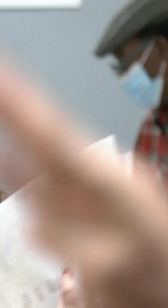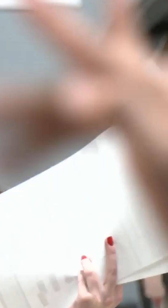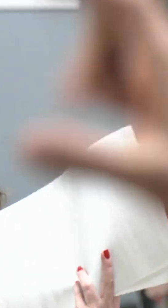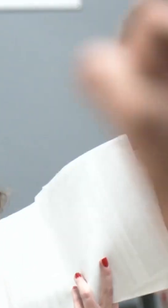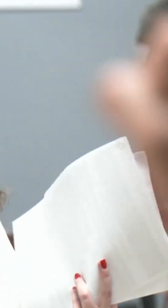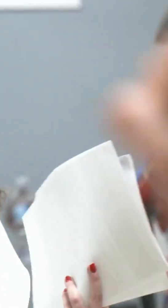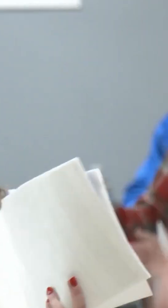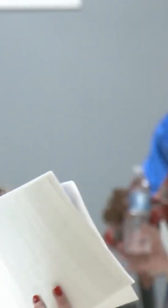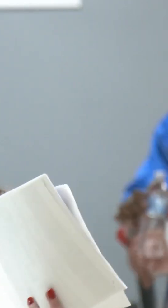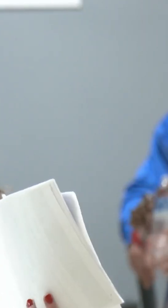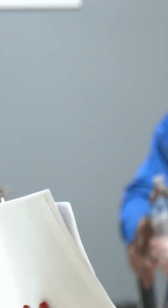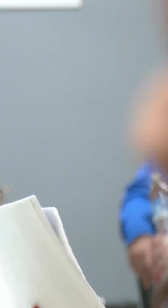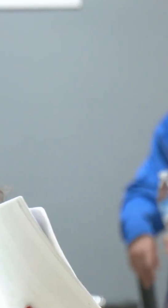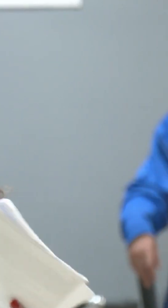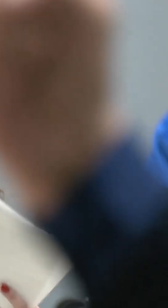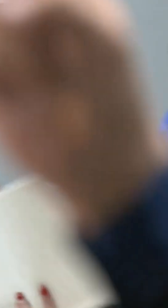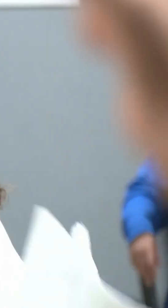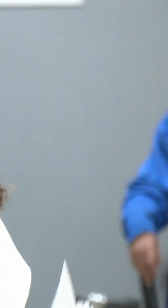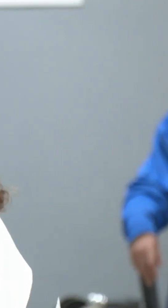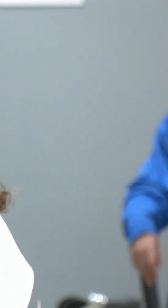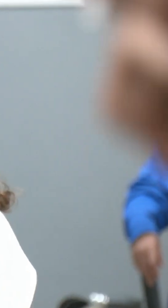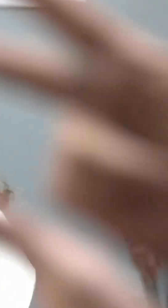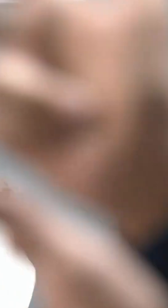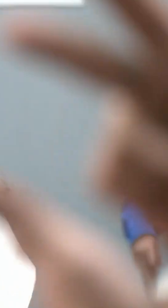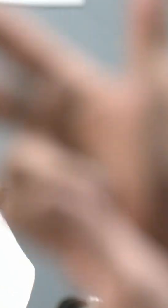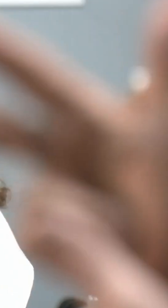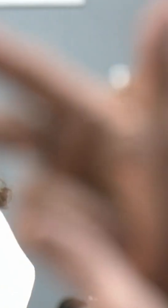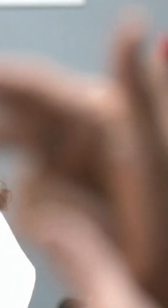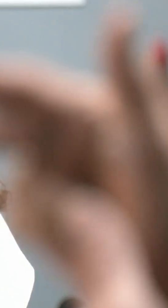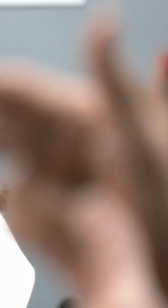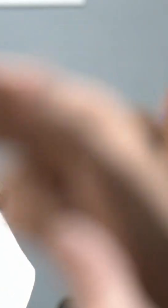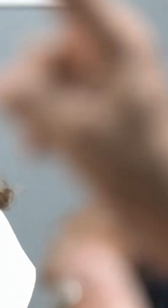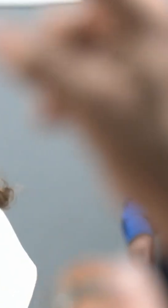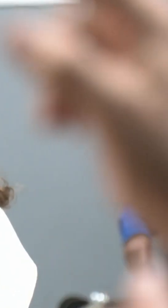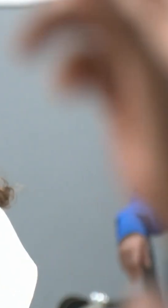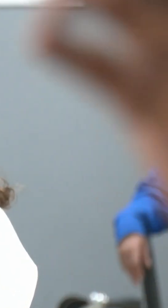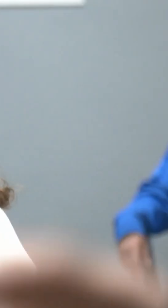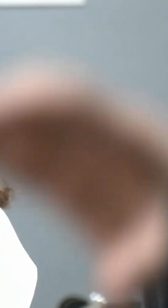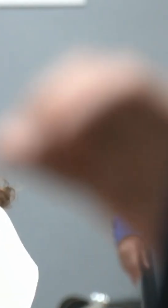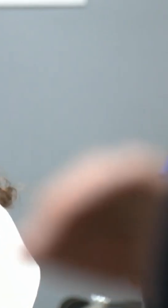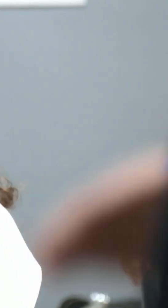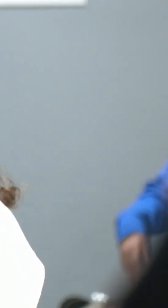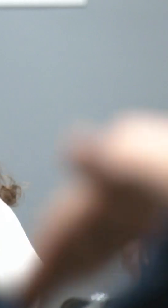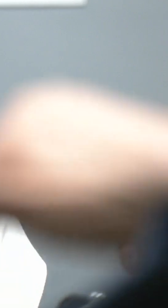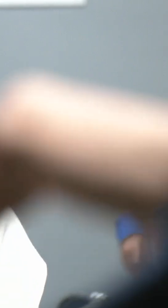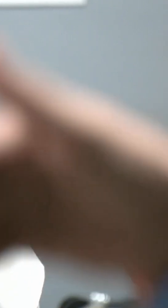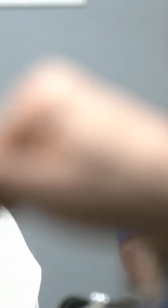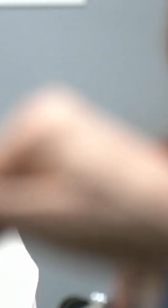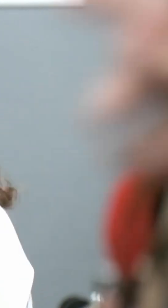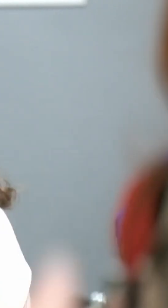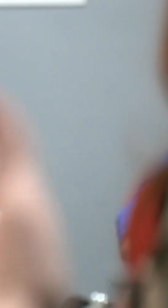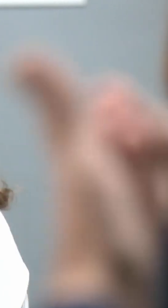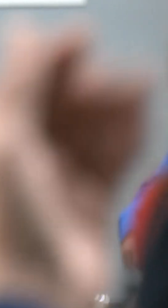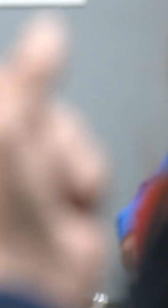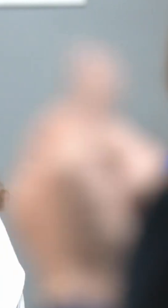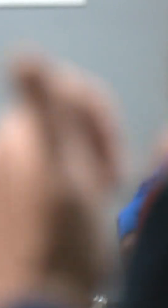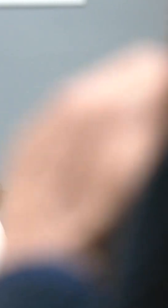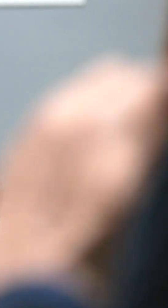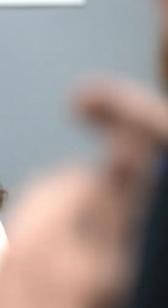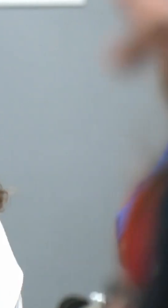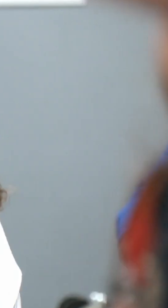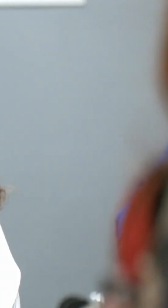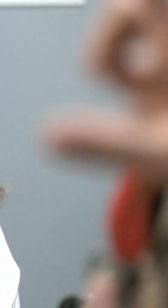this police department. And I want to thank them. I couldn't be more privileged to be their leader. And thank you, Mayor, for taking a chance on me and making me